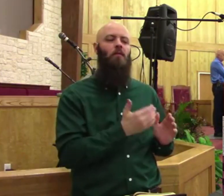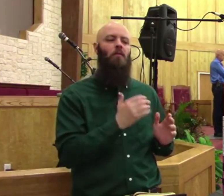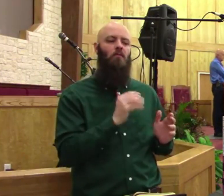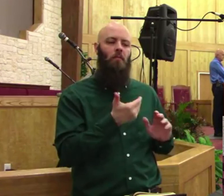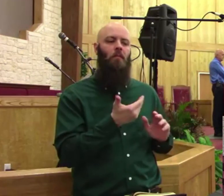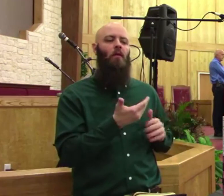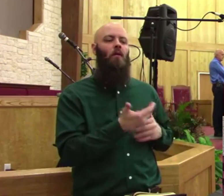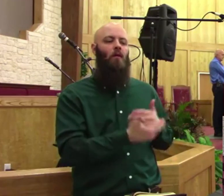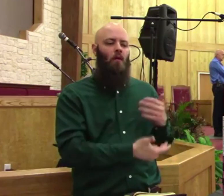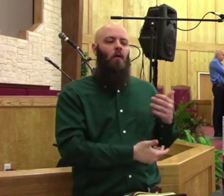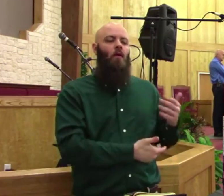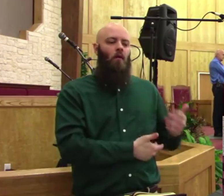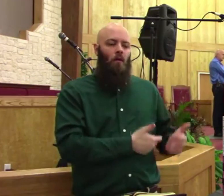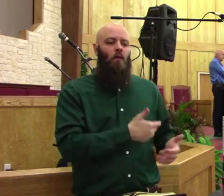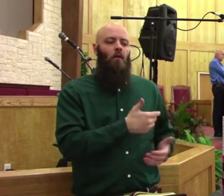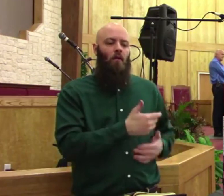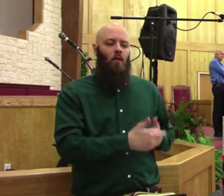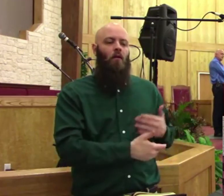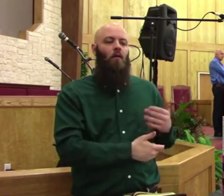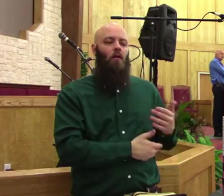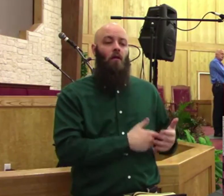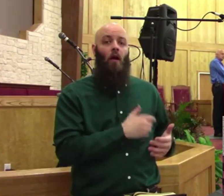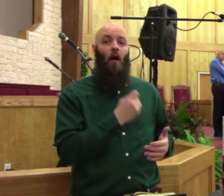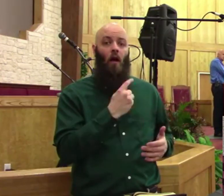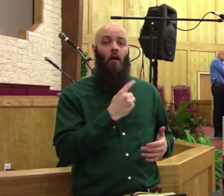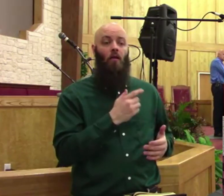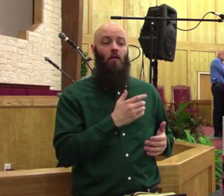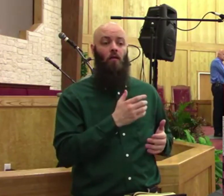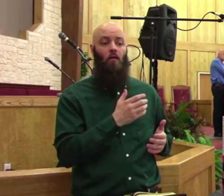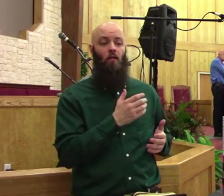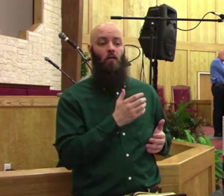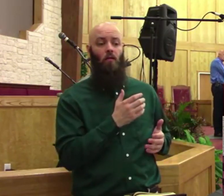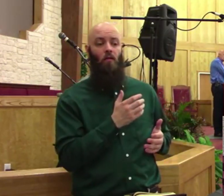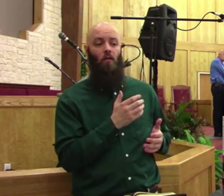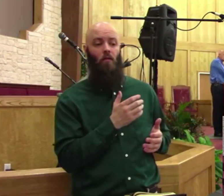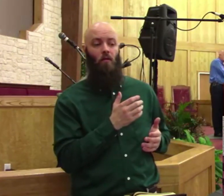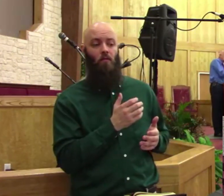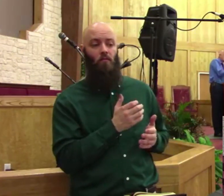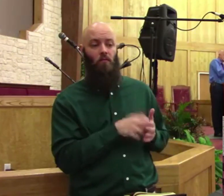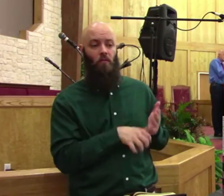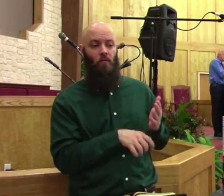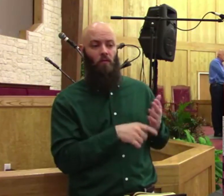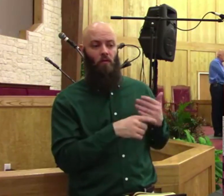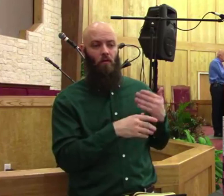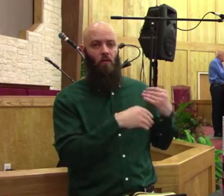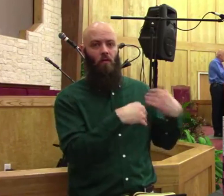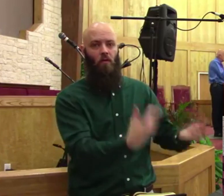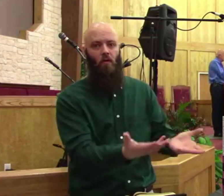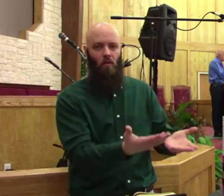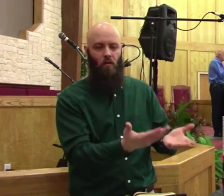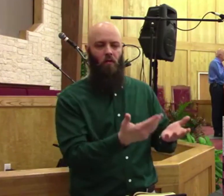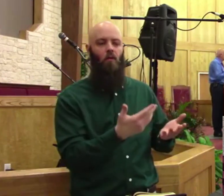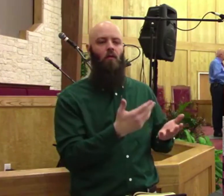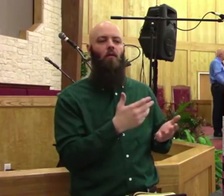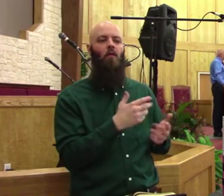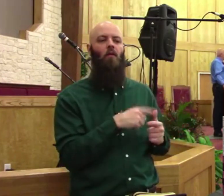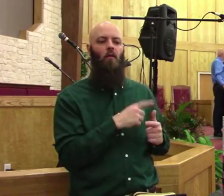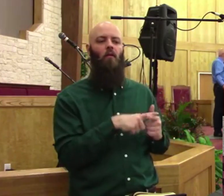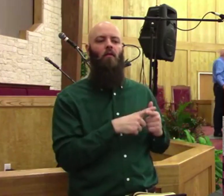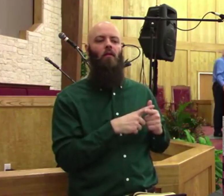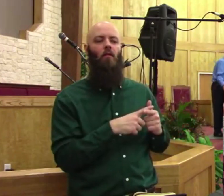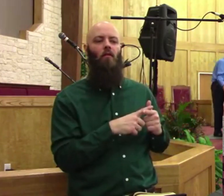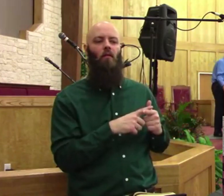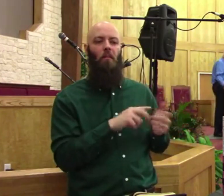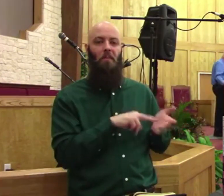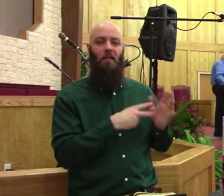plods along, and then late in the chapter, the story is relayed, and the event, the